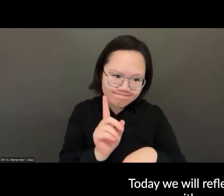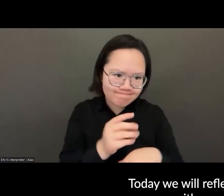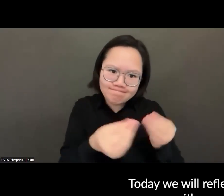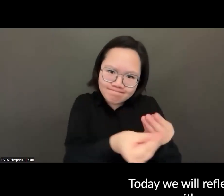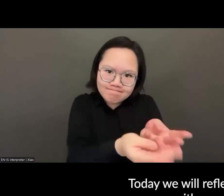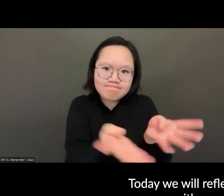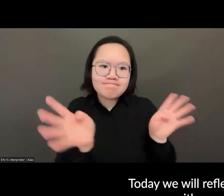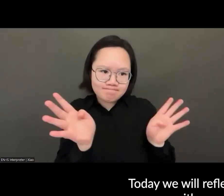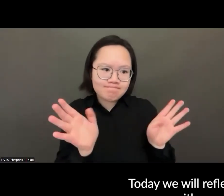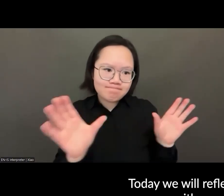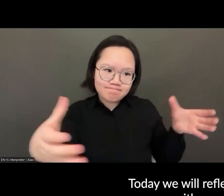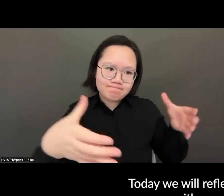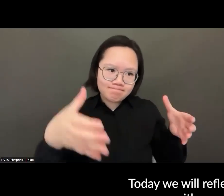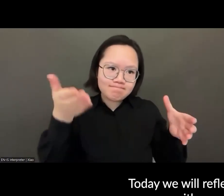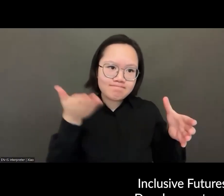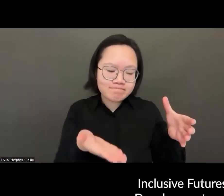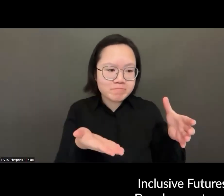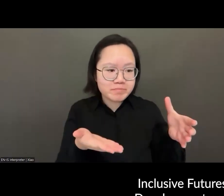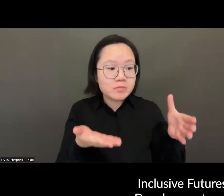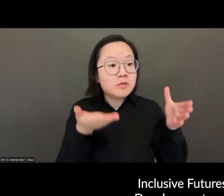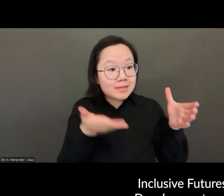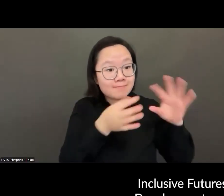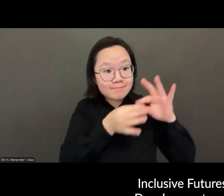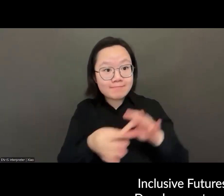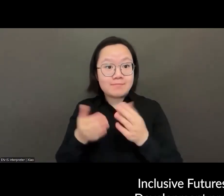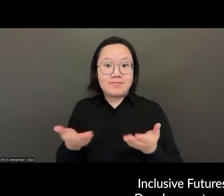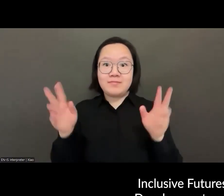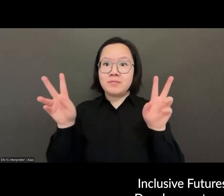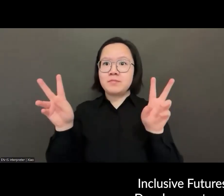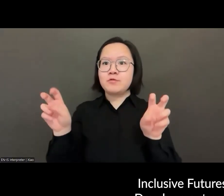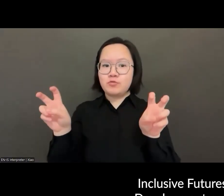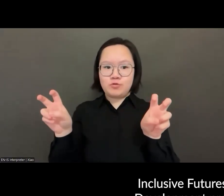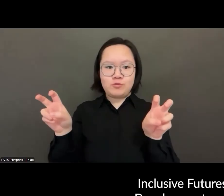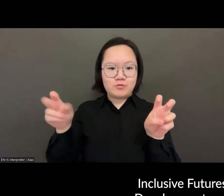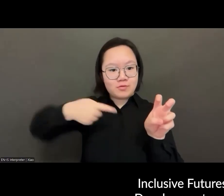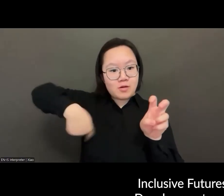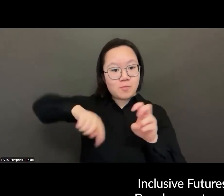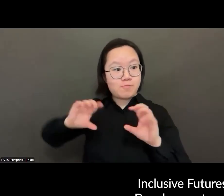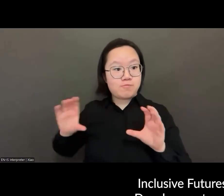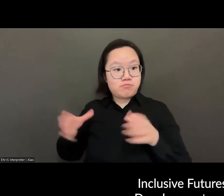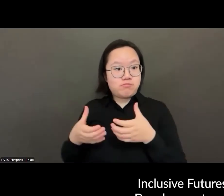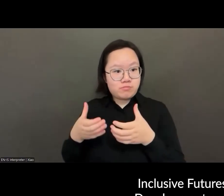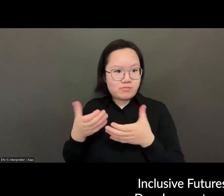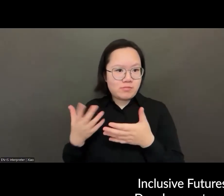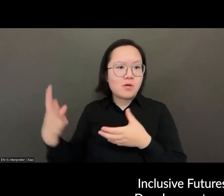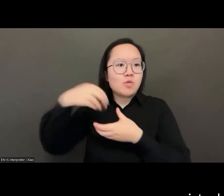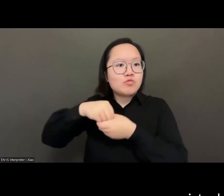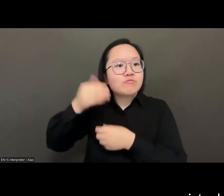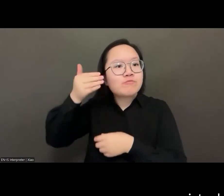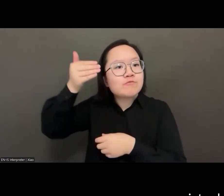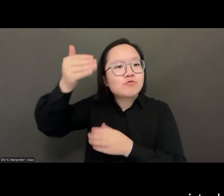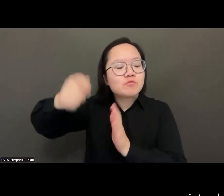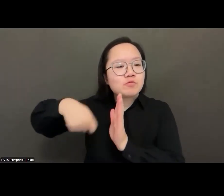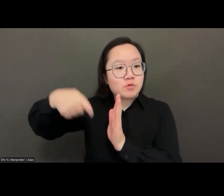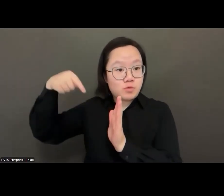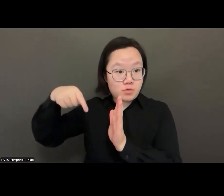with complex disabilities in the Inclusive Futures Disability Inclusive Development Program that Daniel